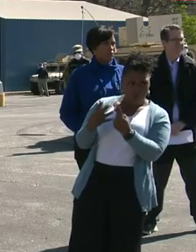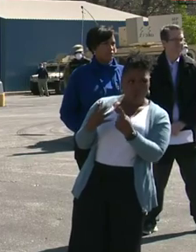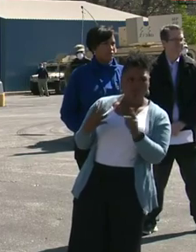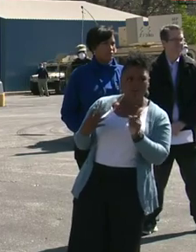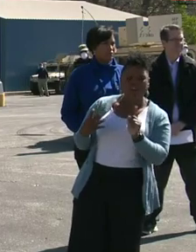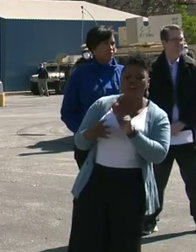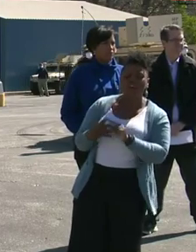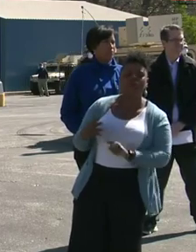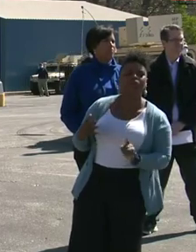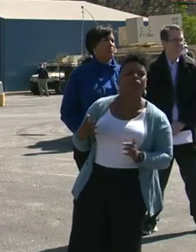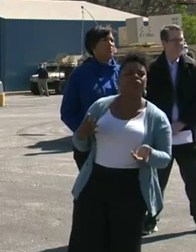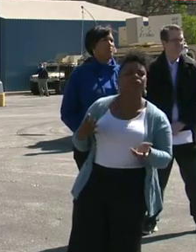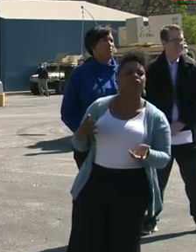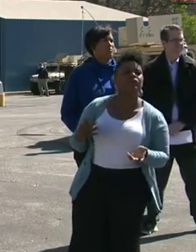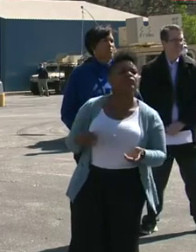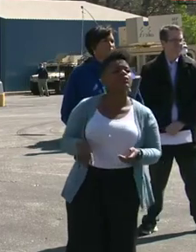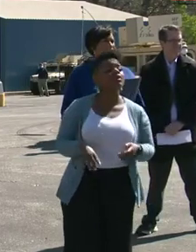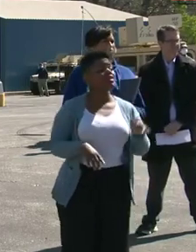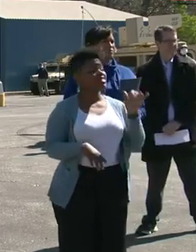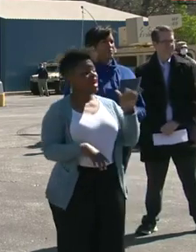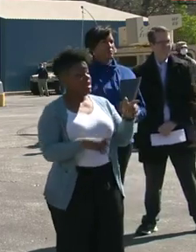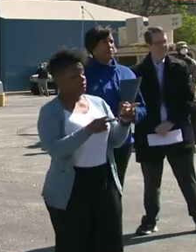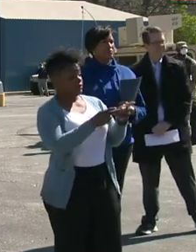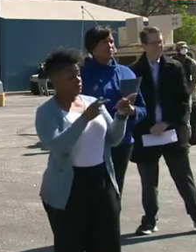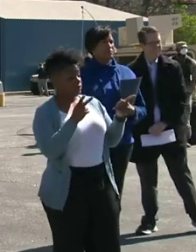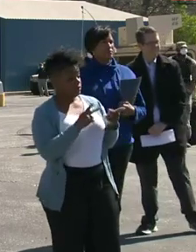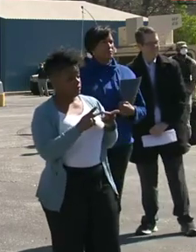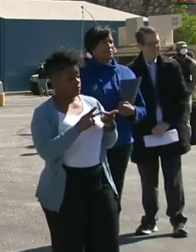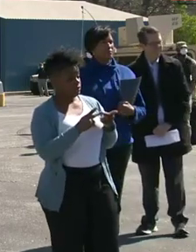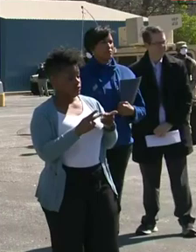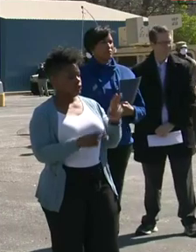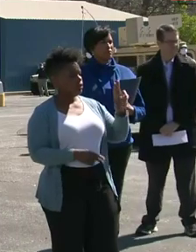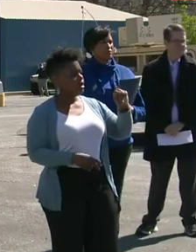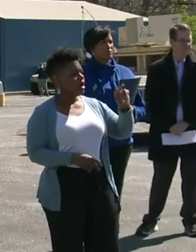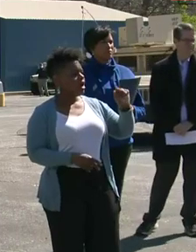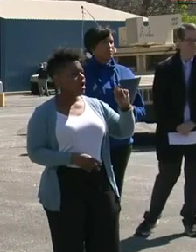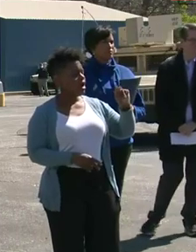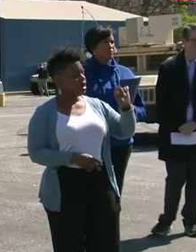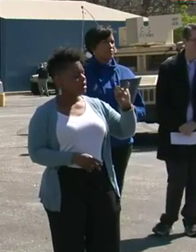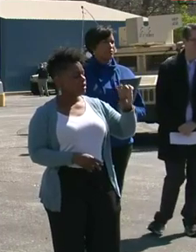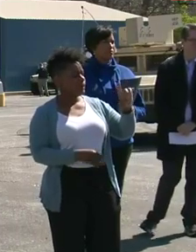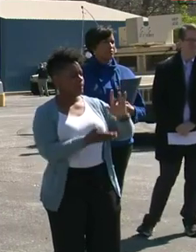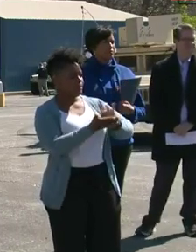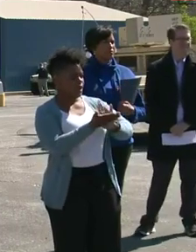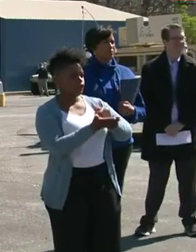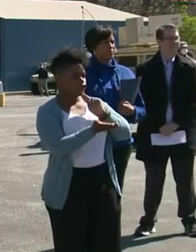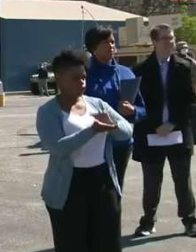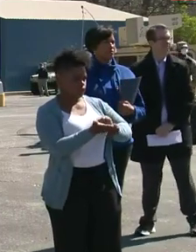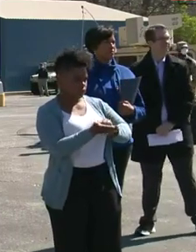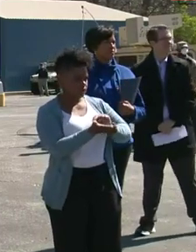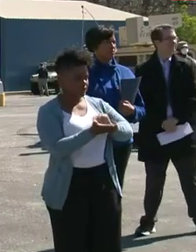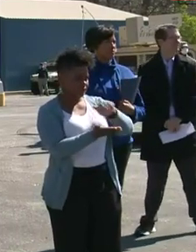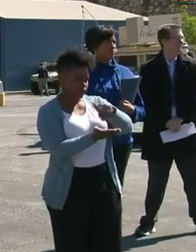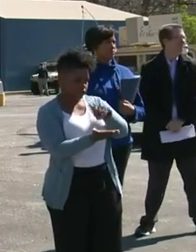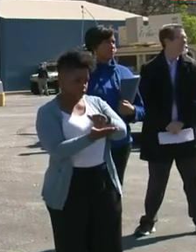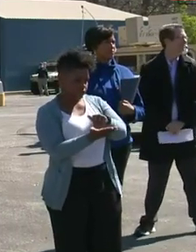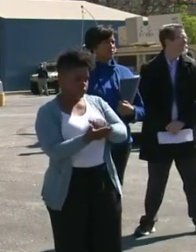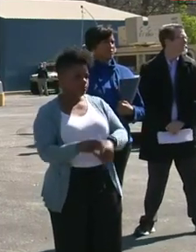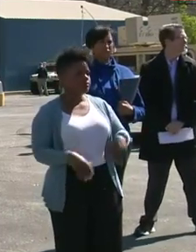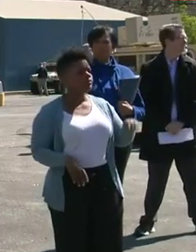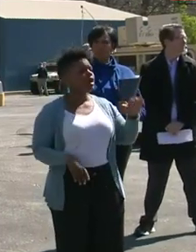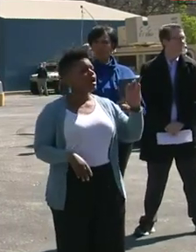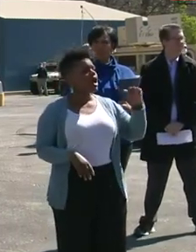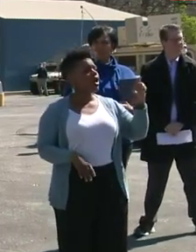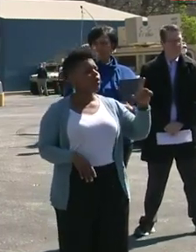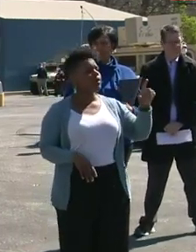The facilities involved to date are United Medical Nursing Center, Carroll Manor, Unique, and I'll